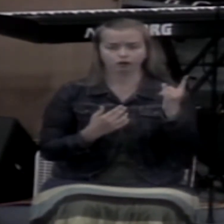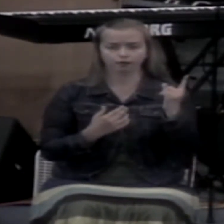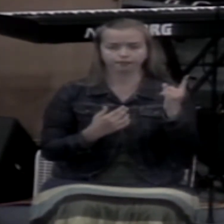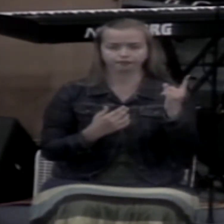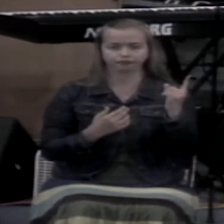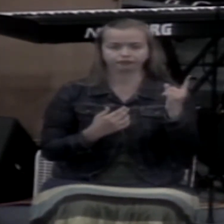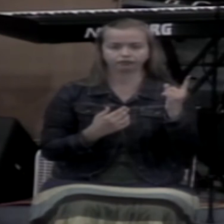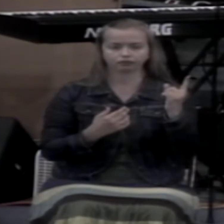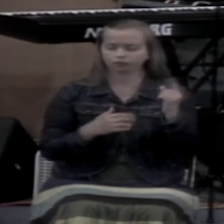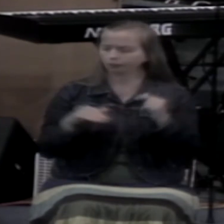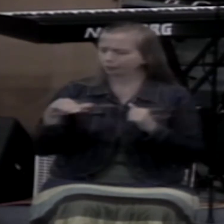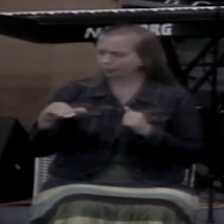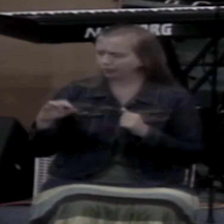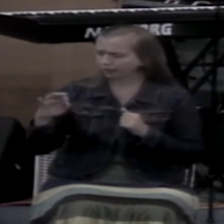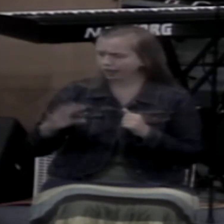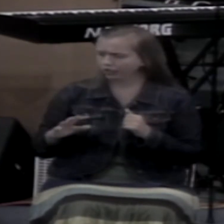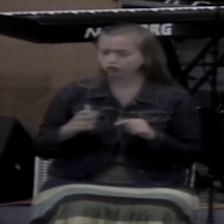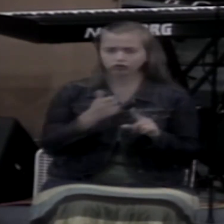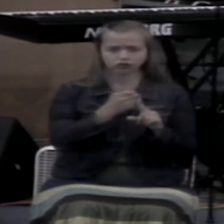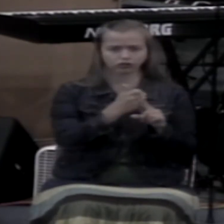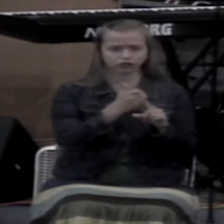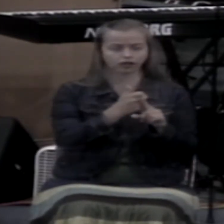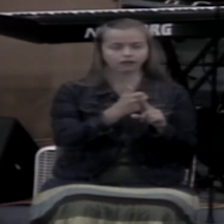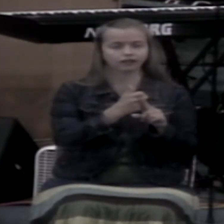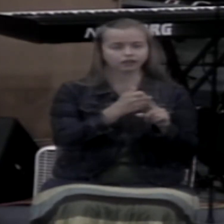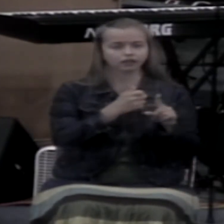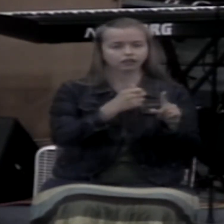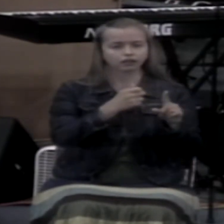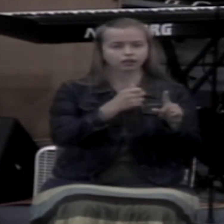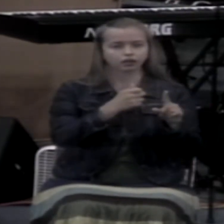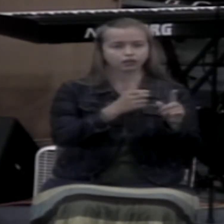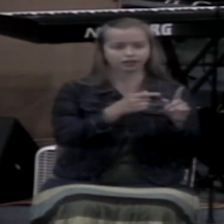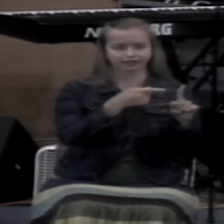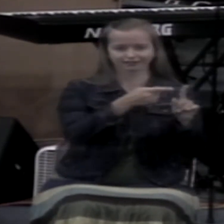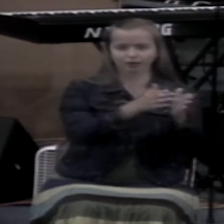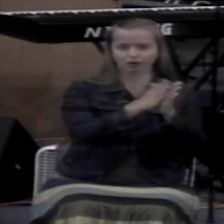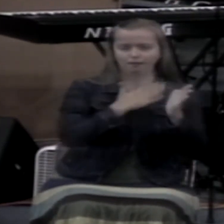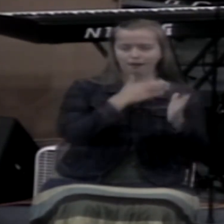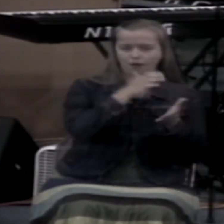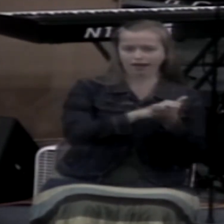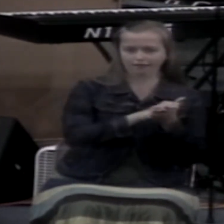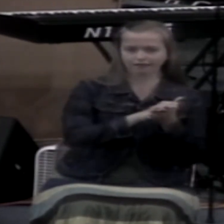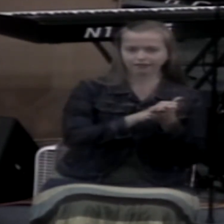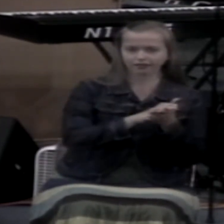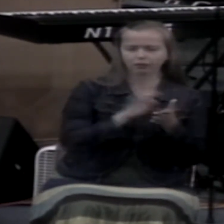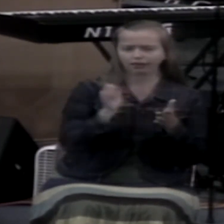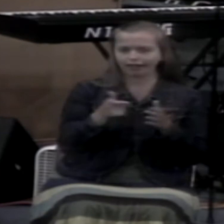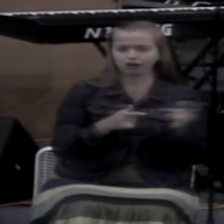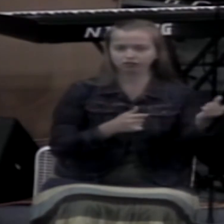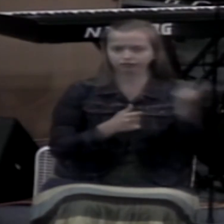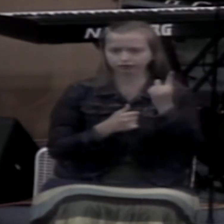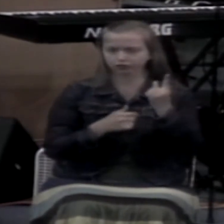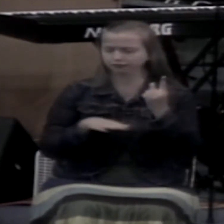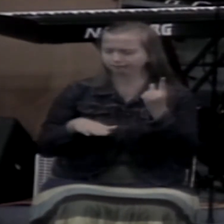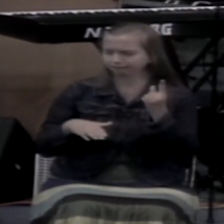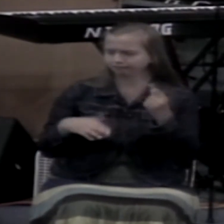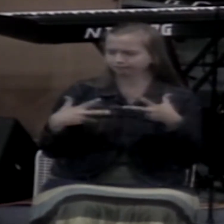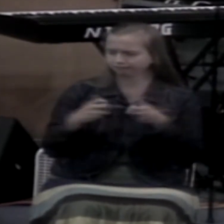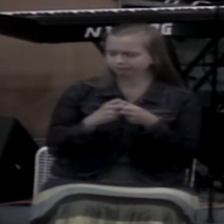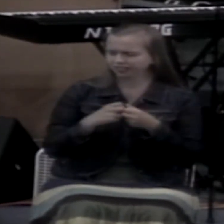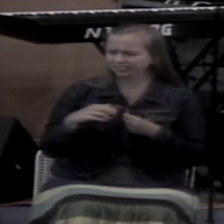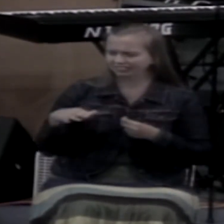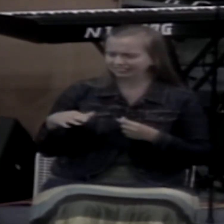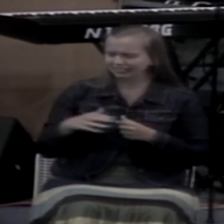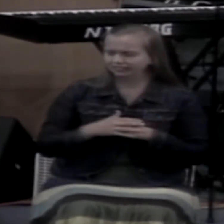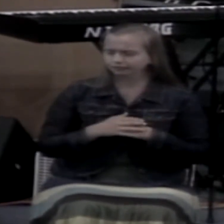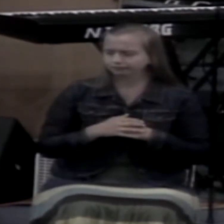ladies that was praying for Sister Grant. She came over and said, "I was in a car wreck today on my